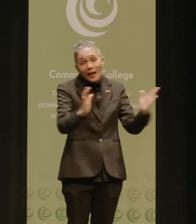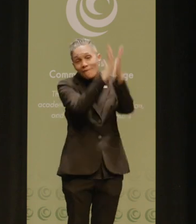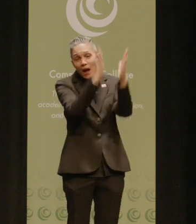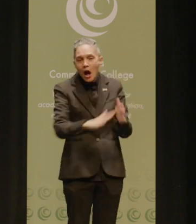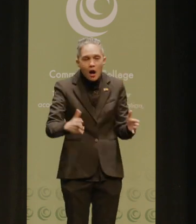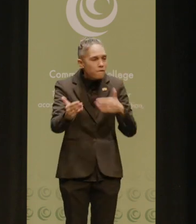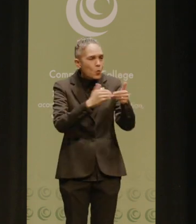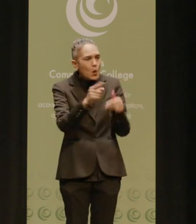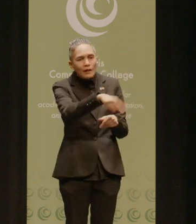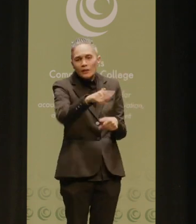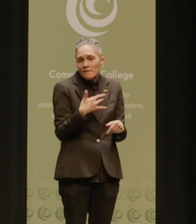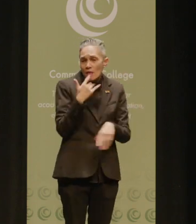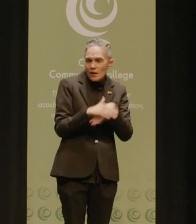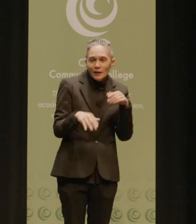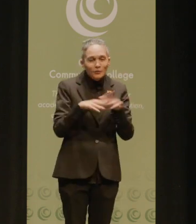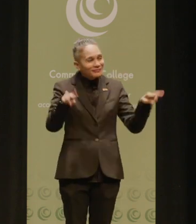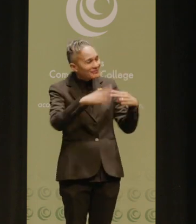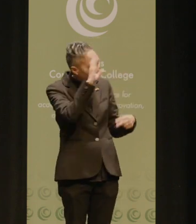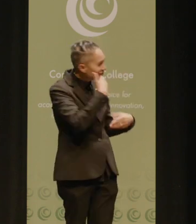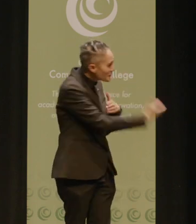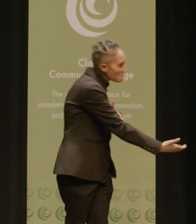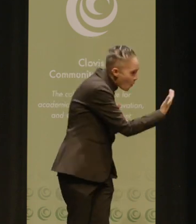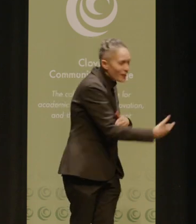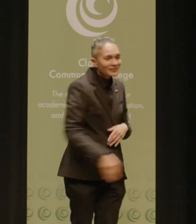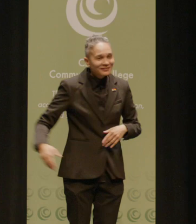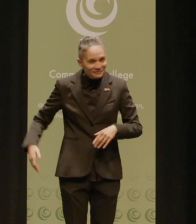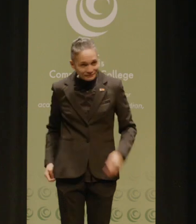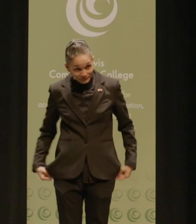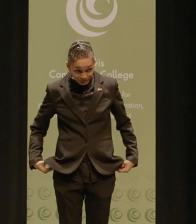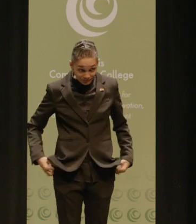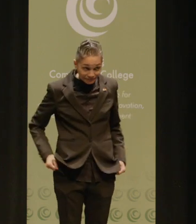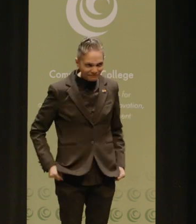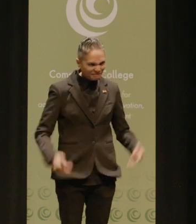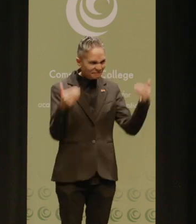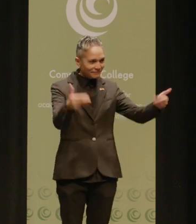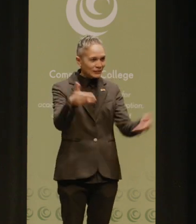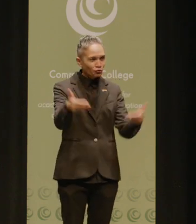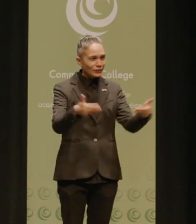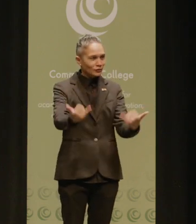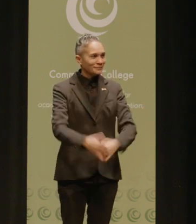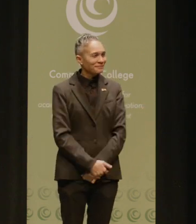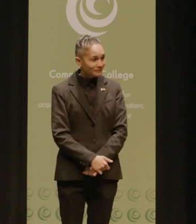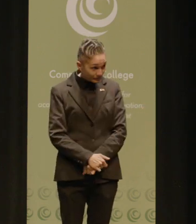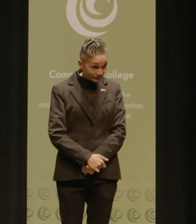fives, whatever you're comfortable with. Just say good morning.